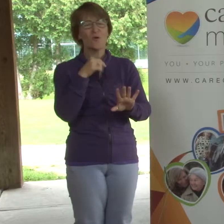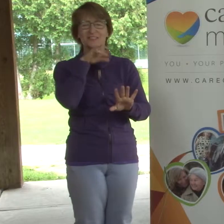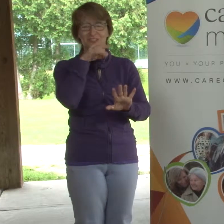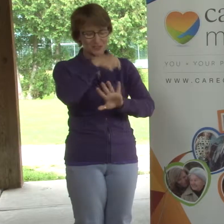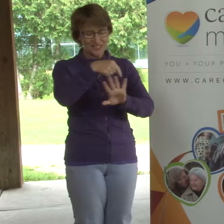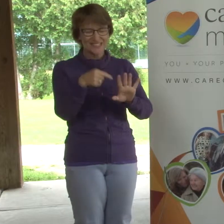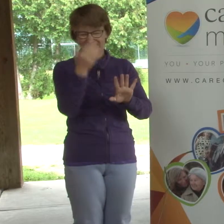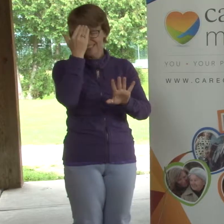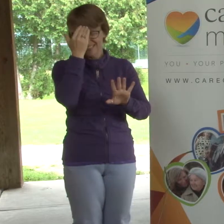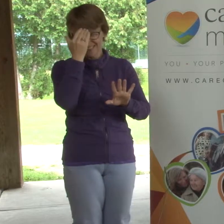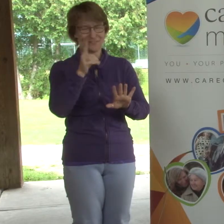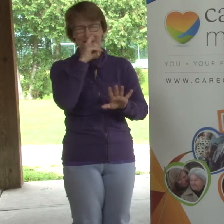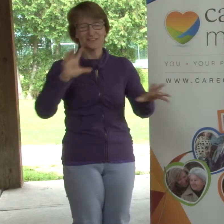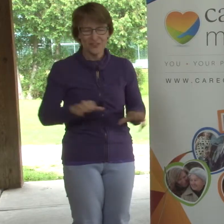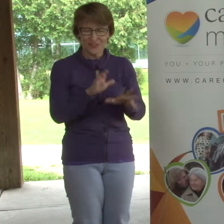of the time.